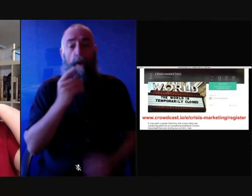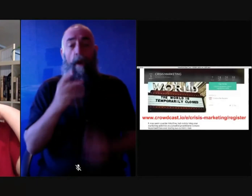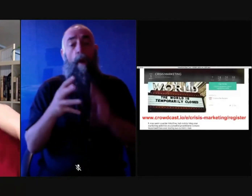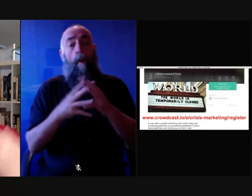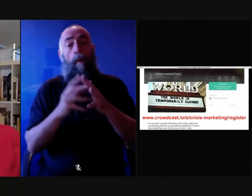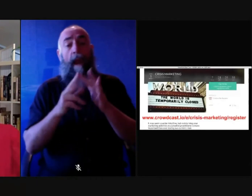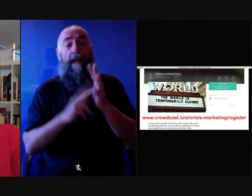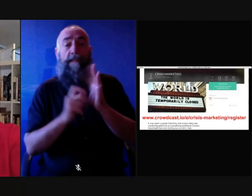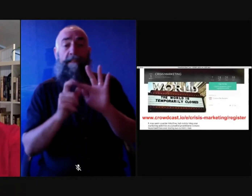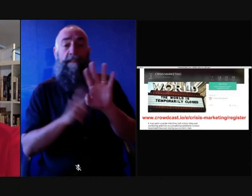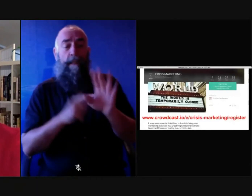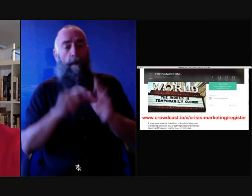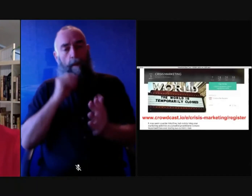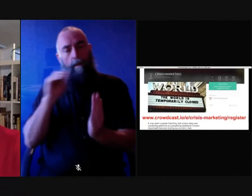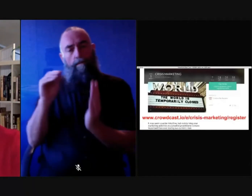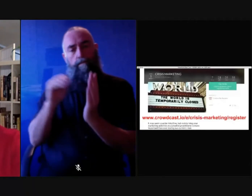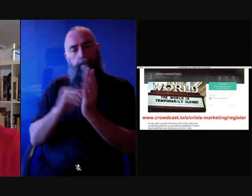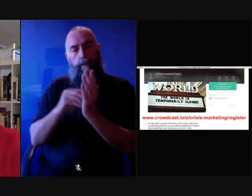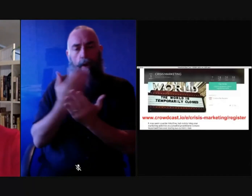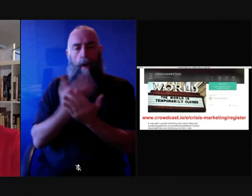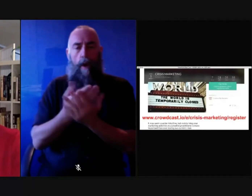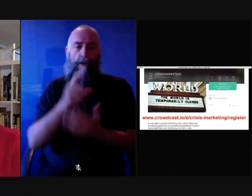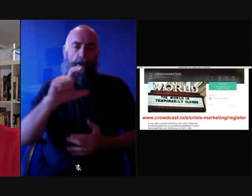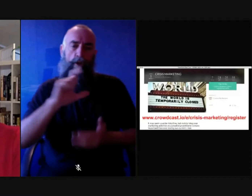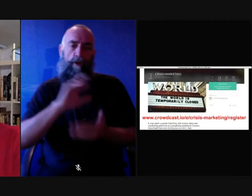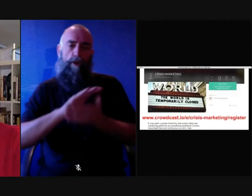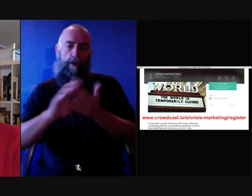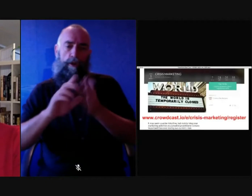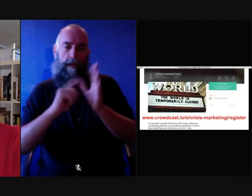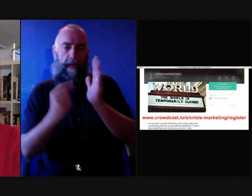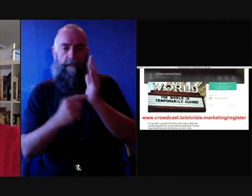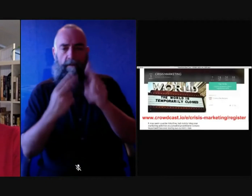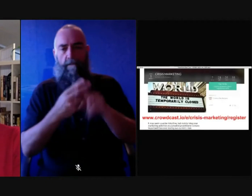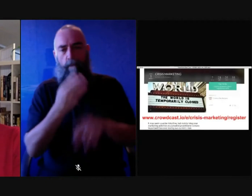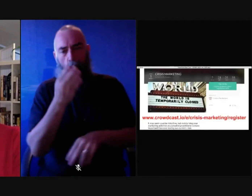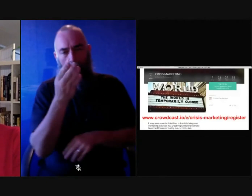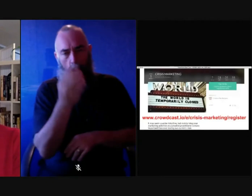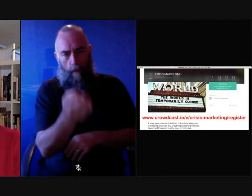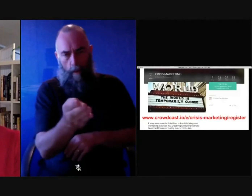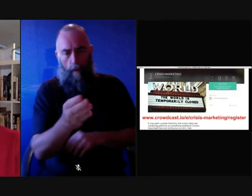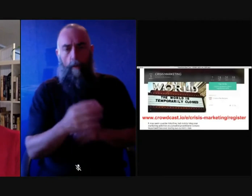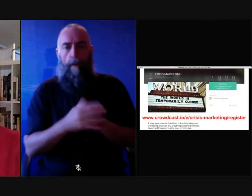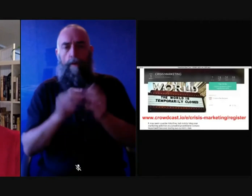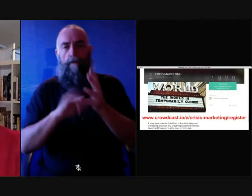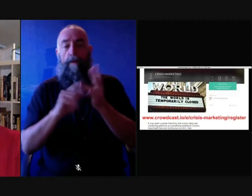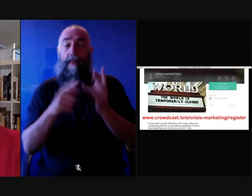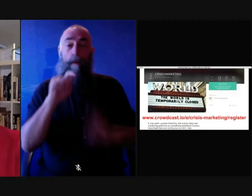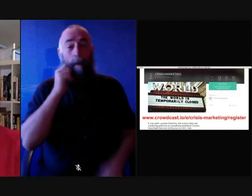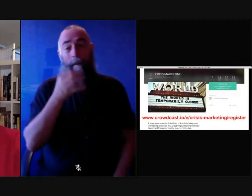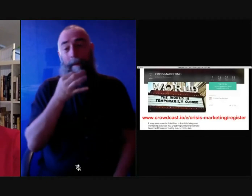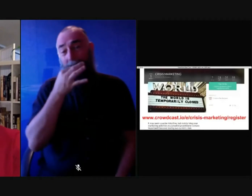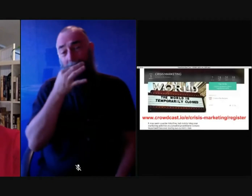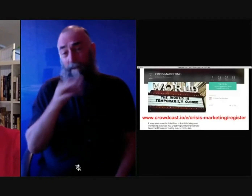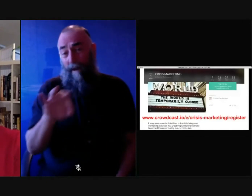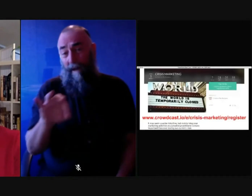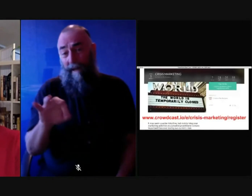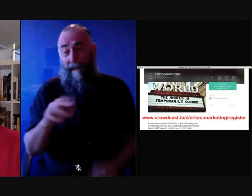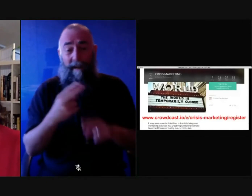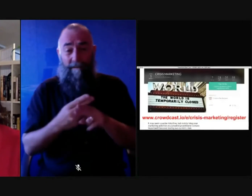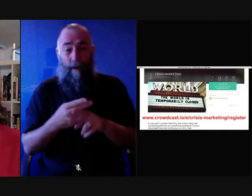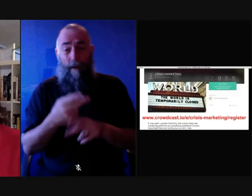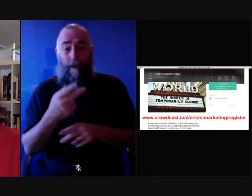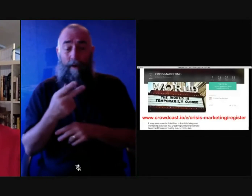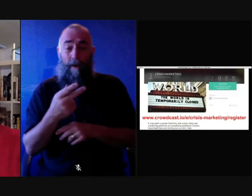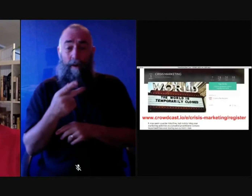you, Crisis Marketing, if you're searching on Google. That's going to be a free 2-hour presentation again